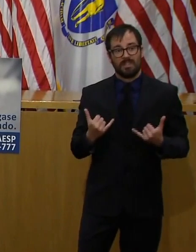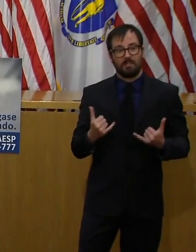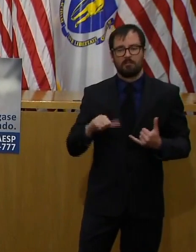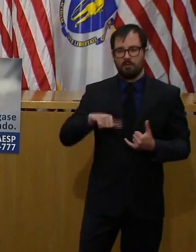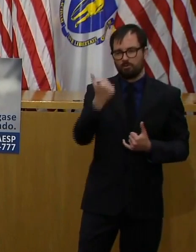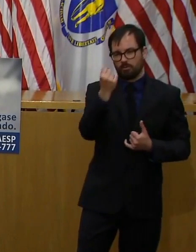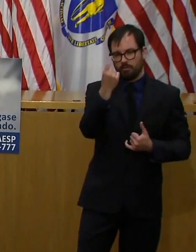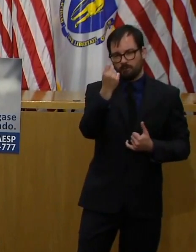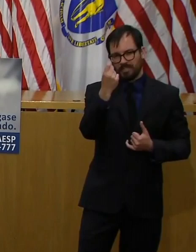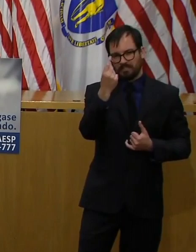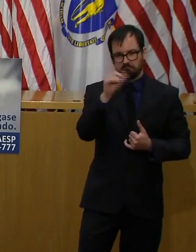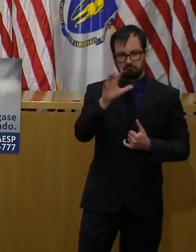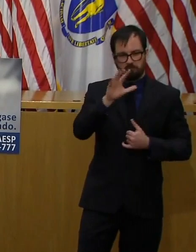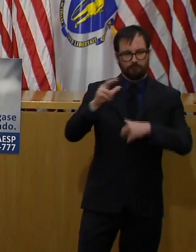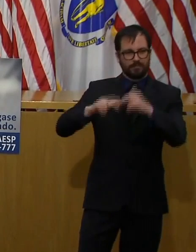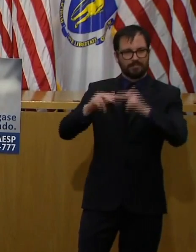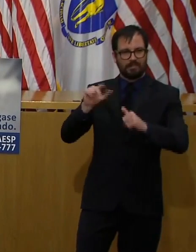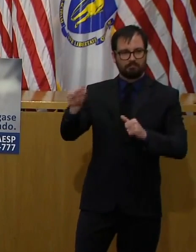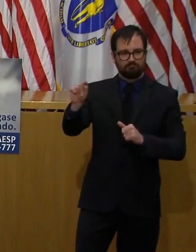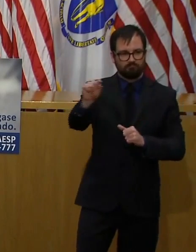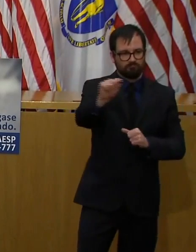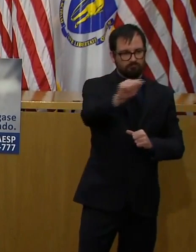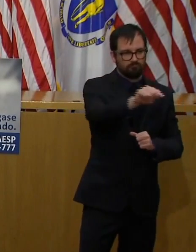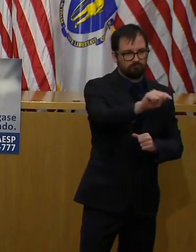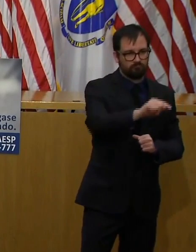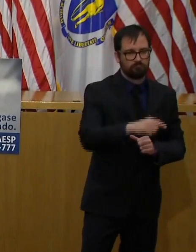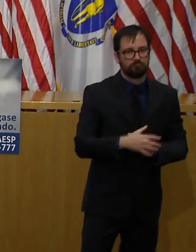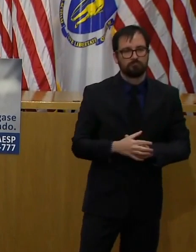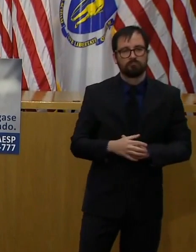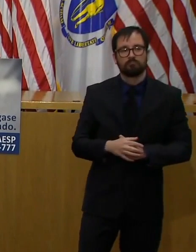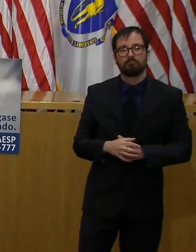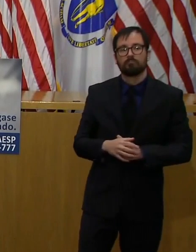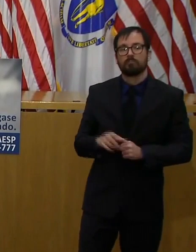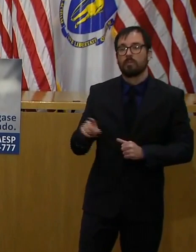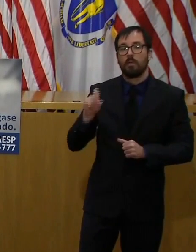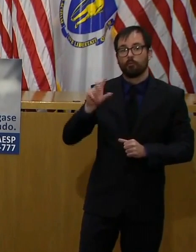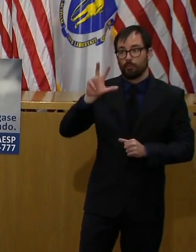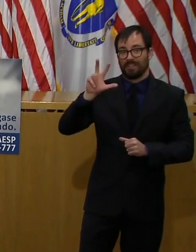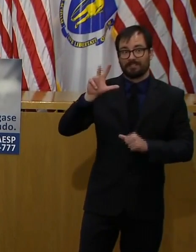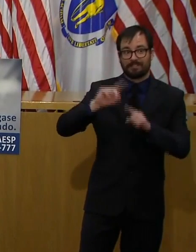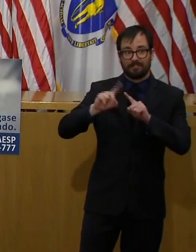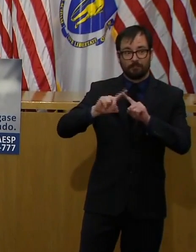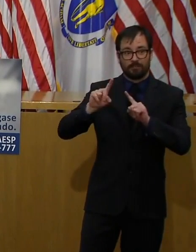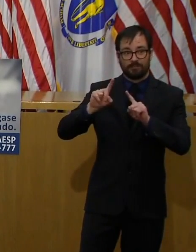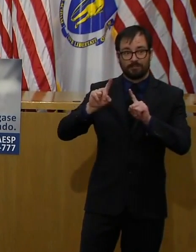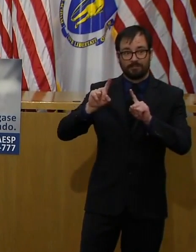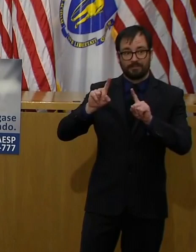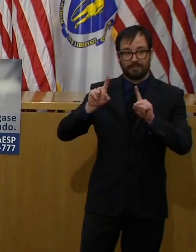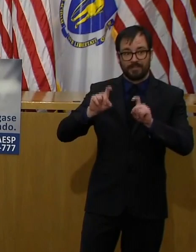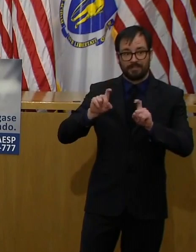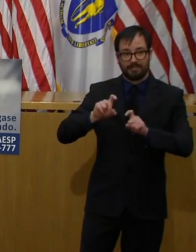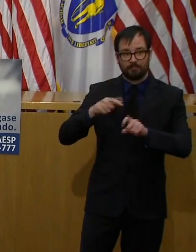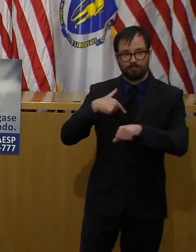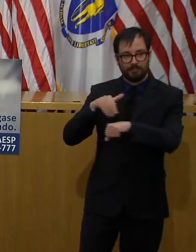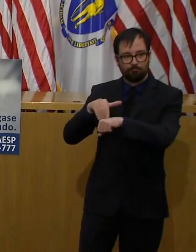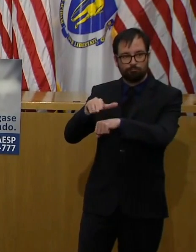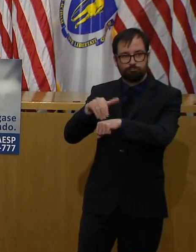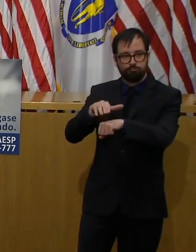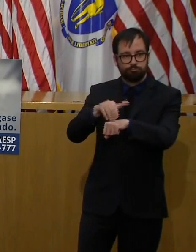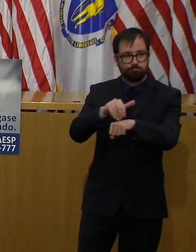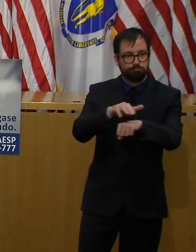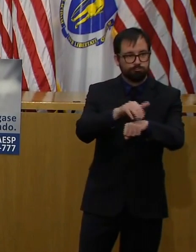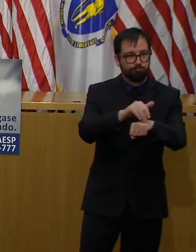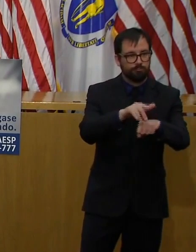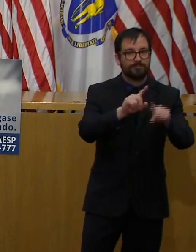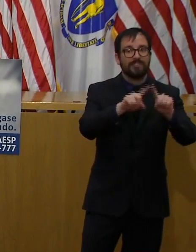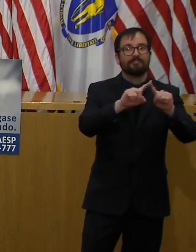And then we sent out 103 to another 103 facilities for 10,995 tests. But in terms of